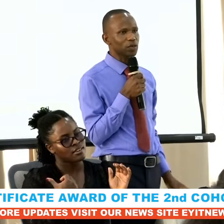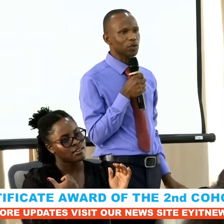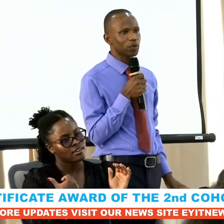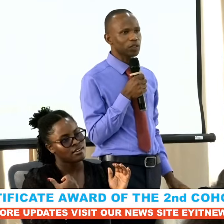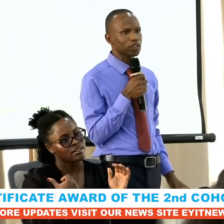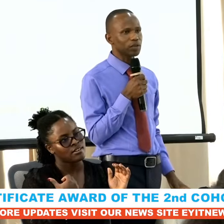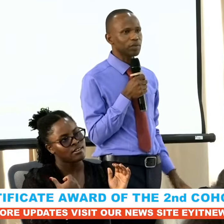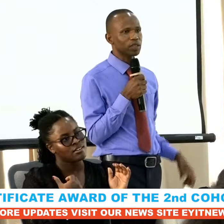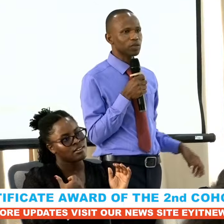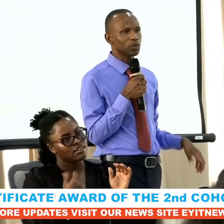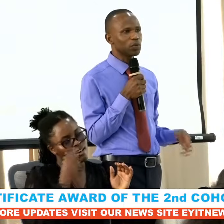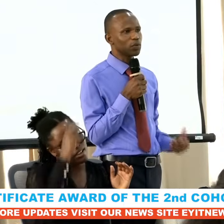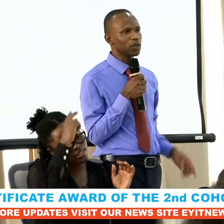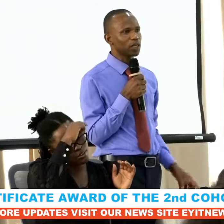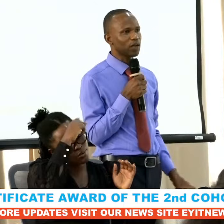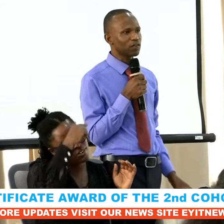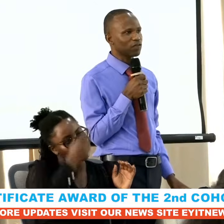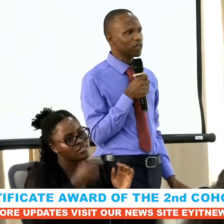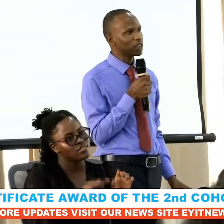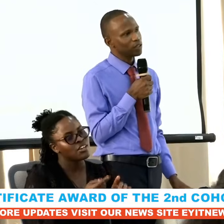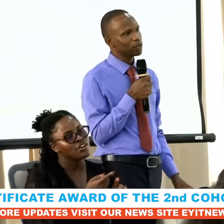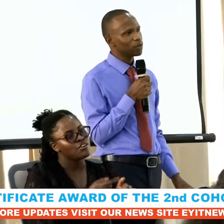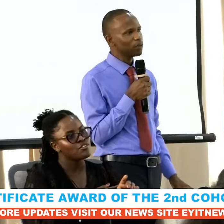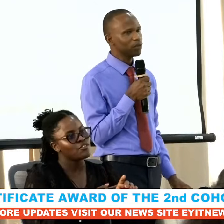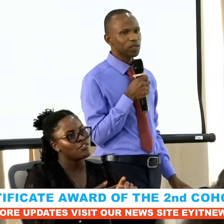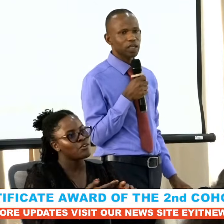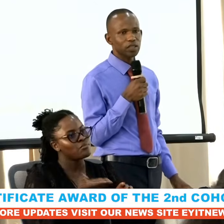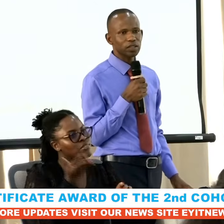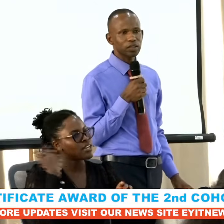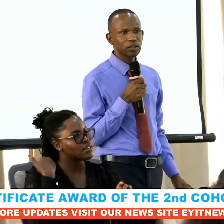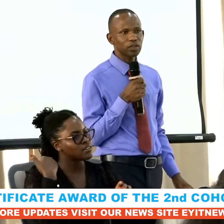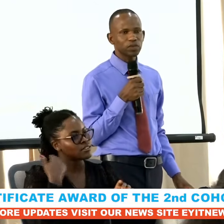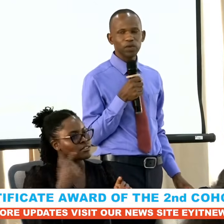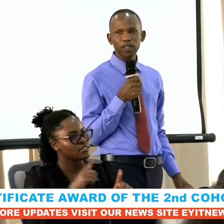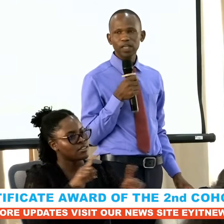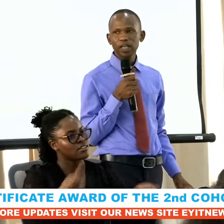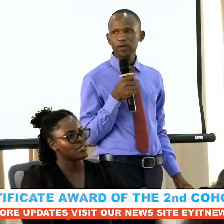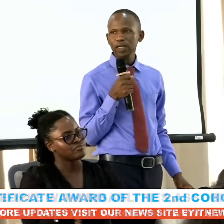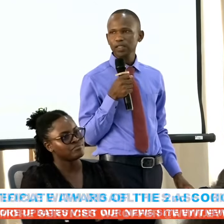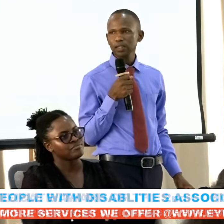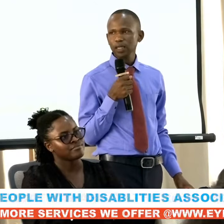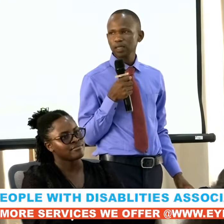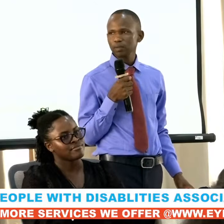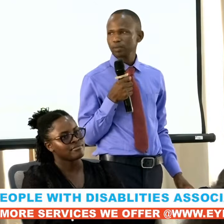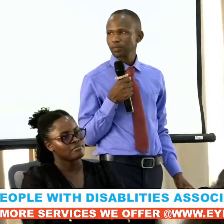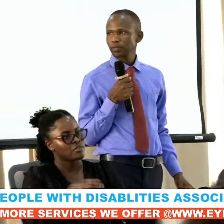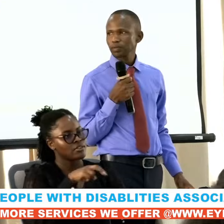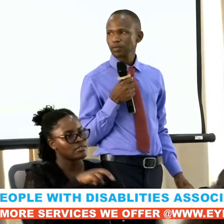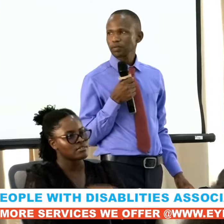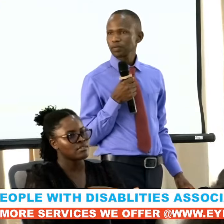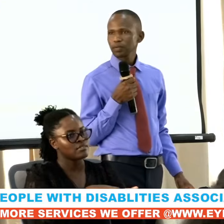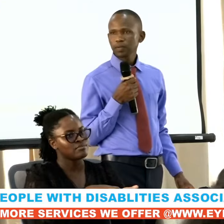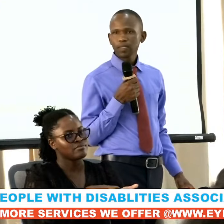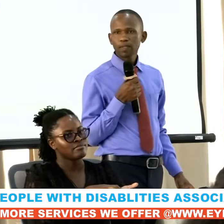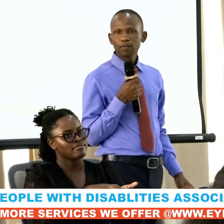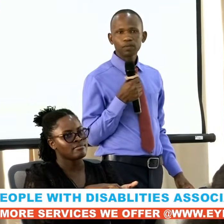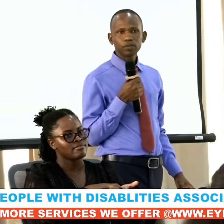first cohort, but whom we have invited to be with us. If you are there, you can stand up.